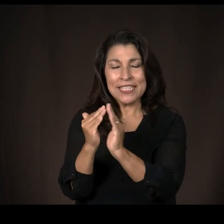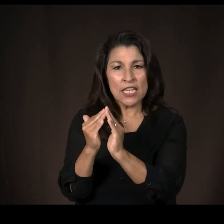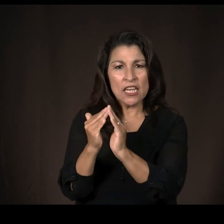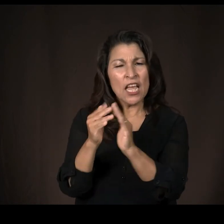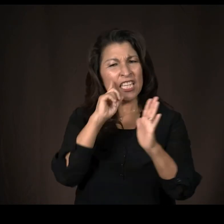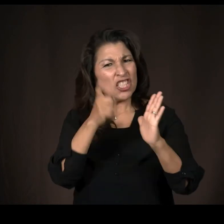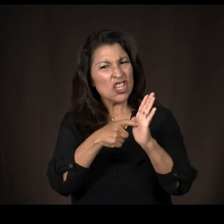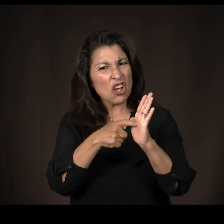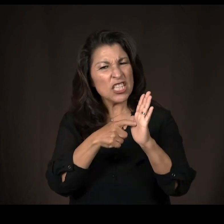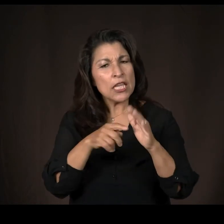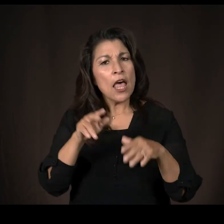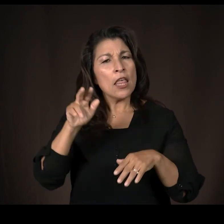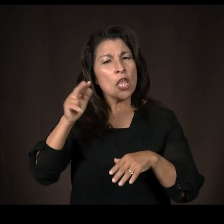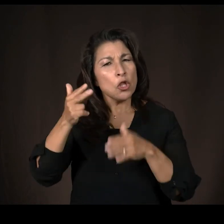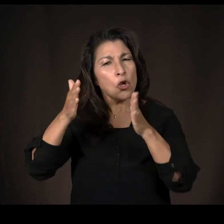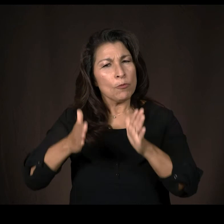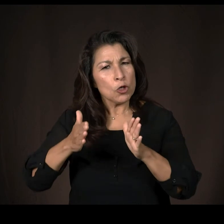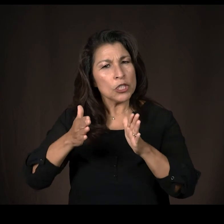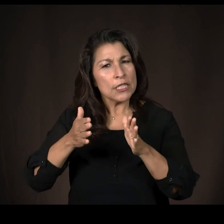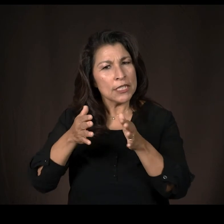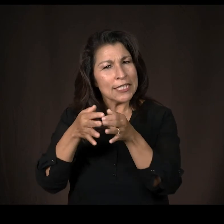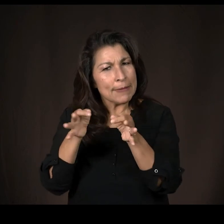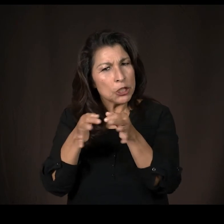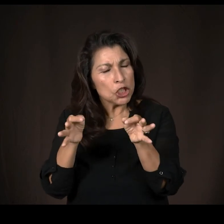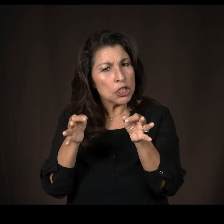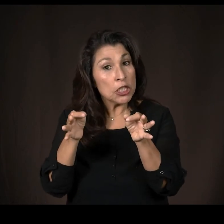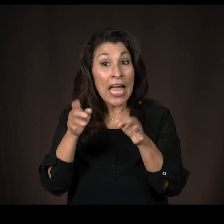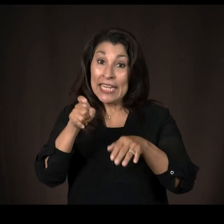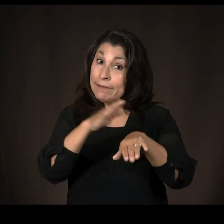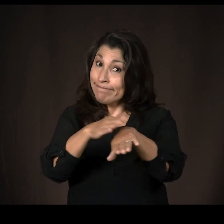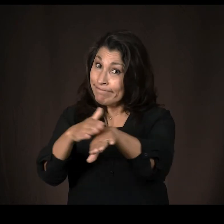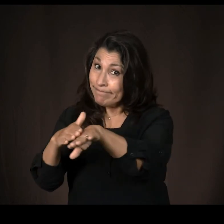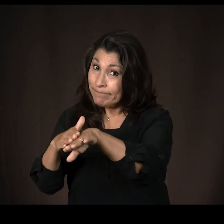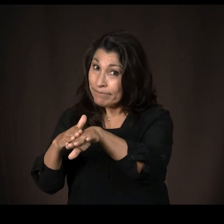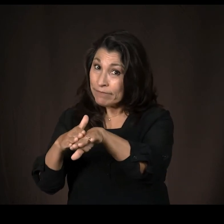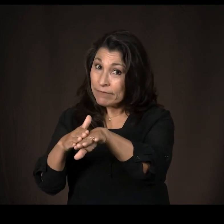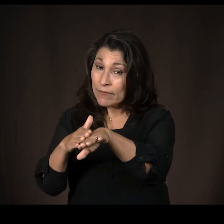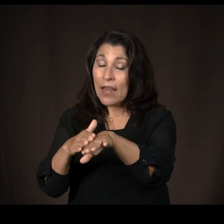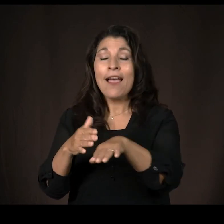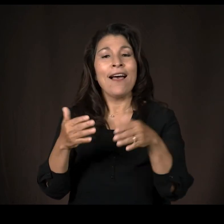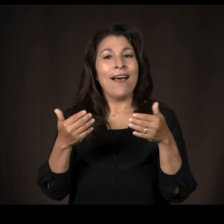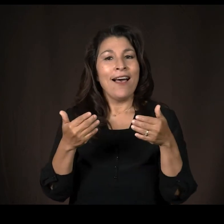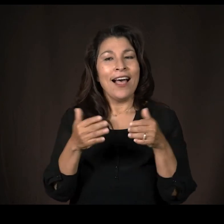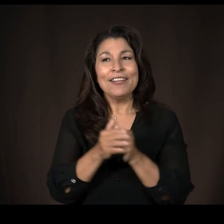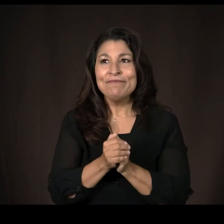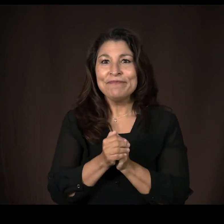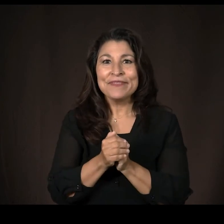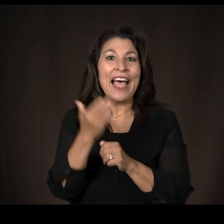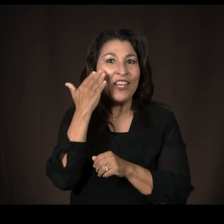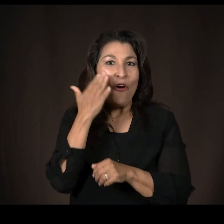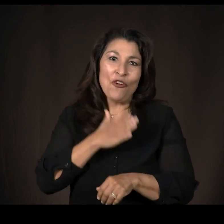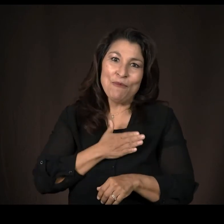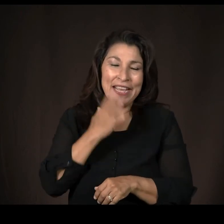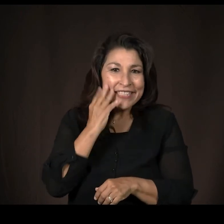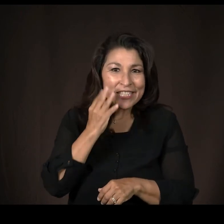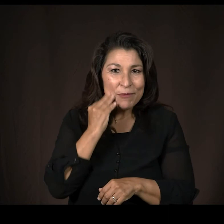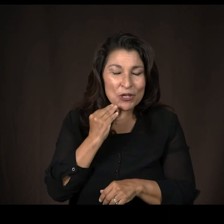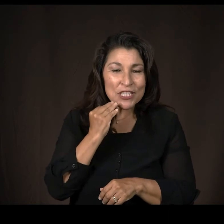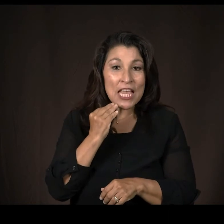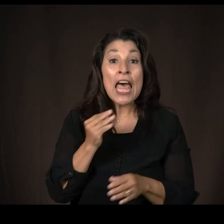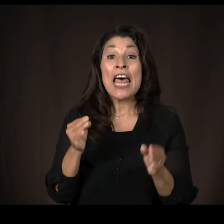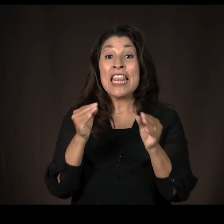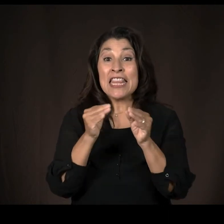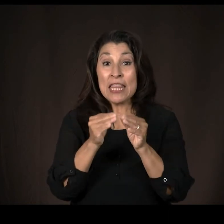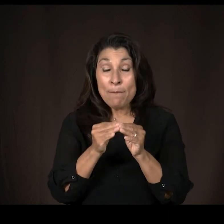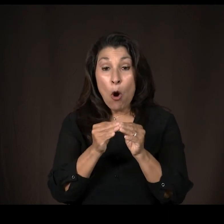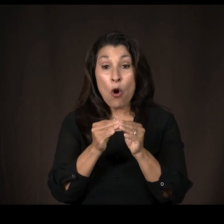you notice that a third opponent is mentioned? I need to warn you, I know this from experience, that you